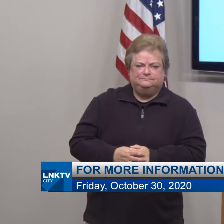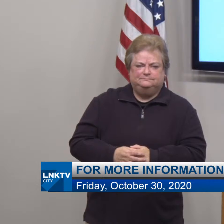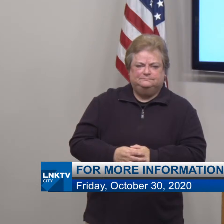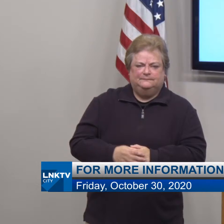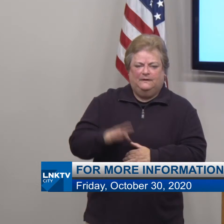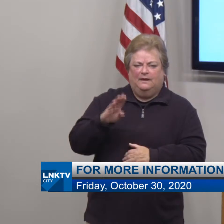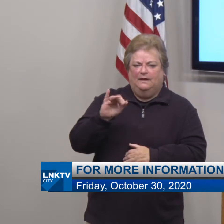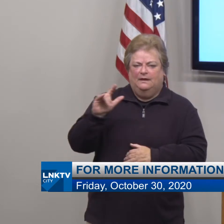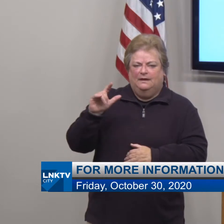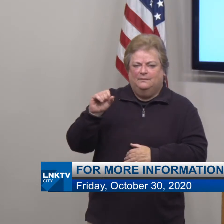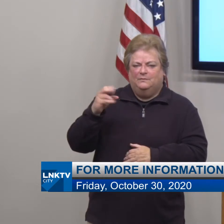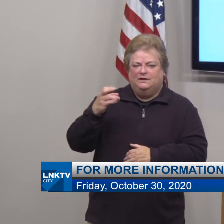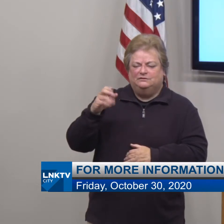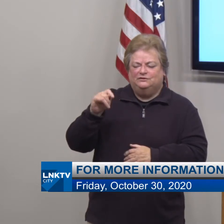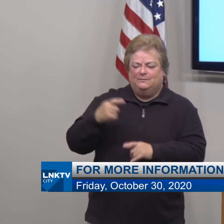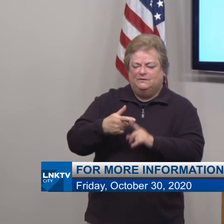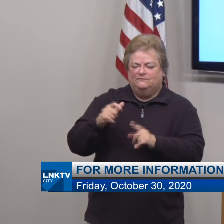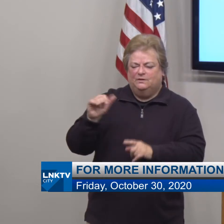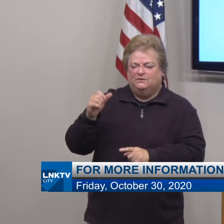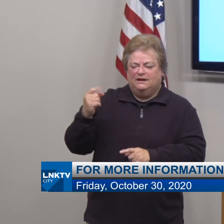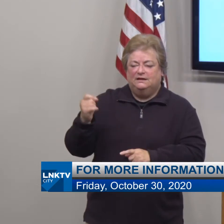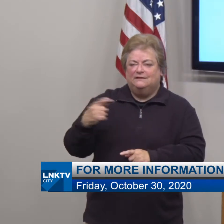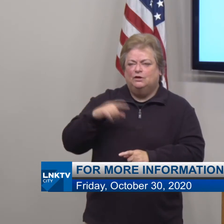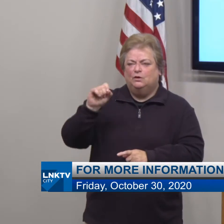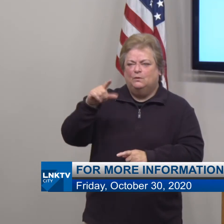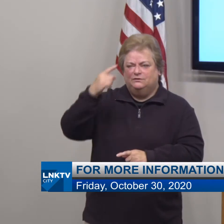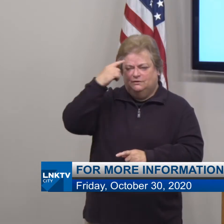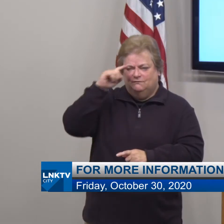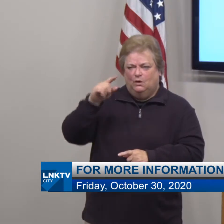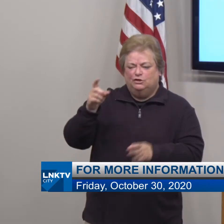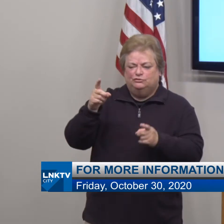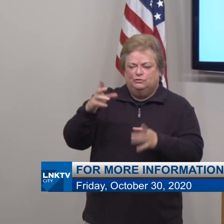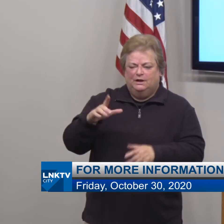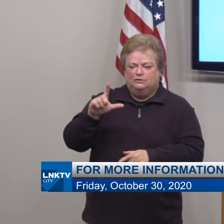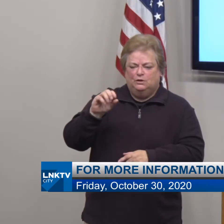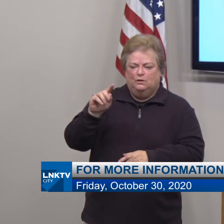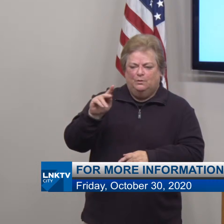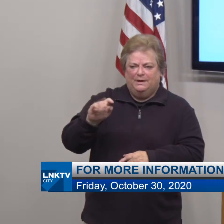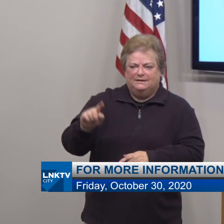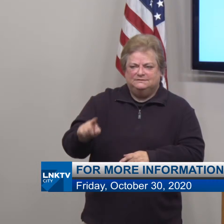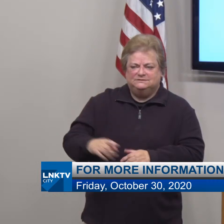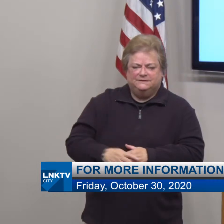This is Bill with 1011. I have a question for Director Lopez. She'll be right here.